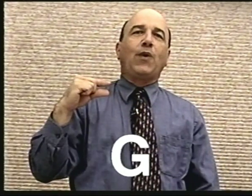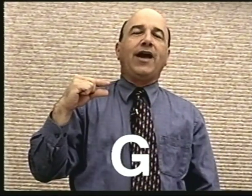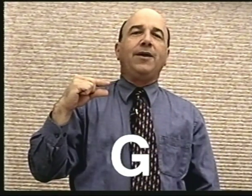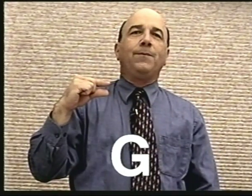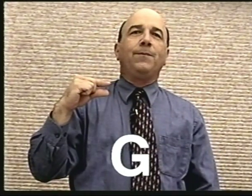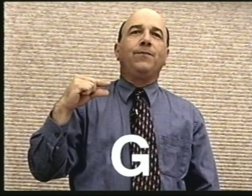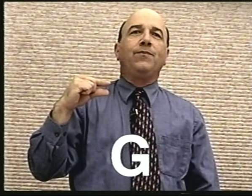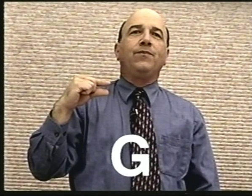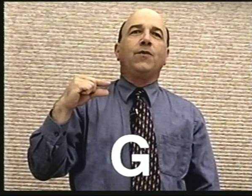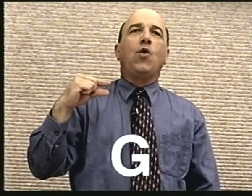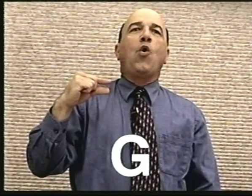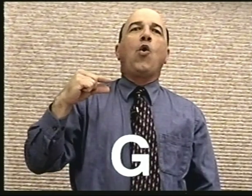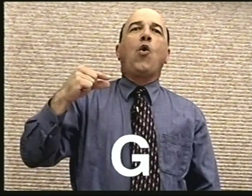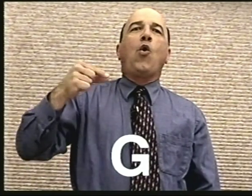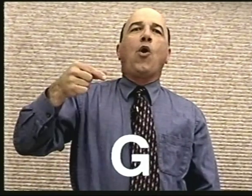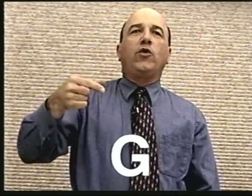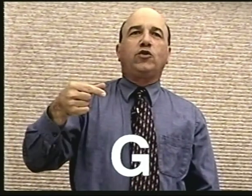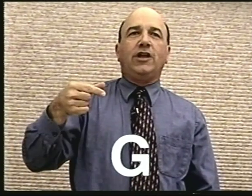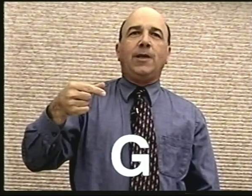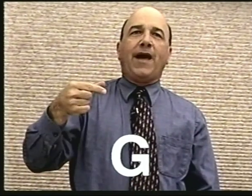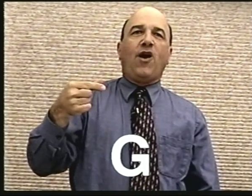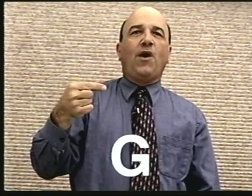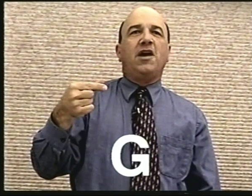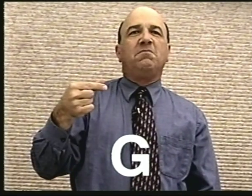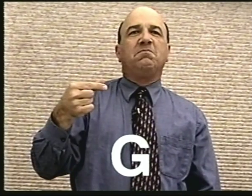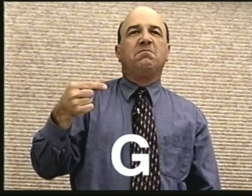way or G that way.